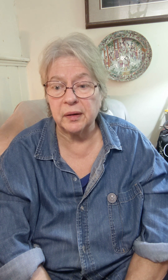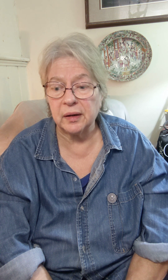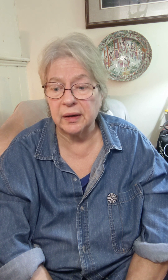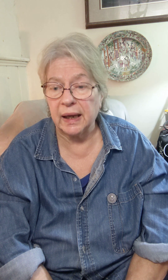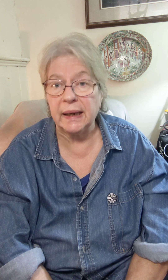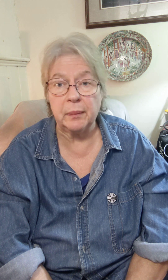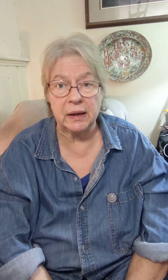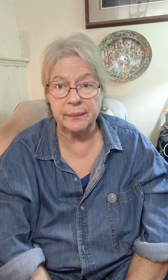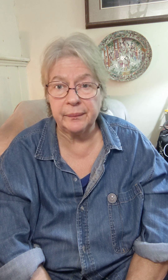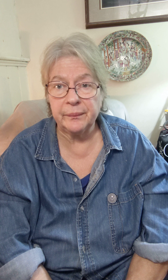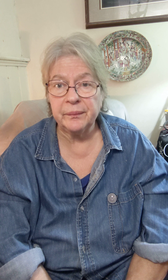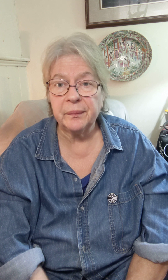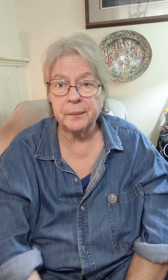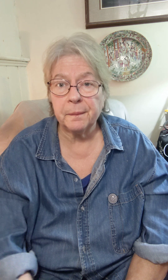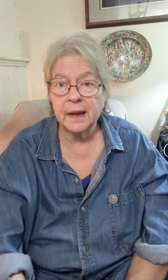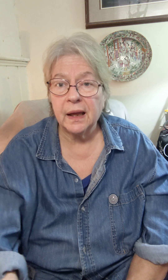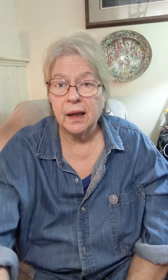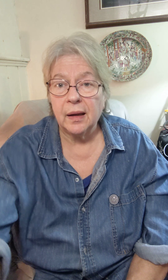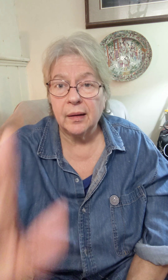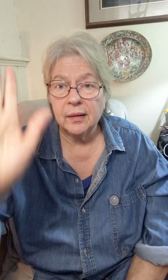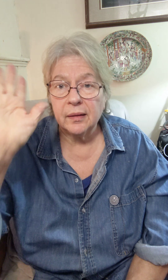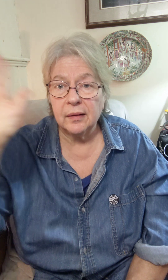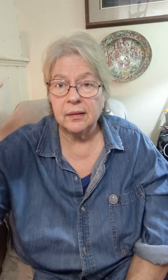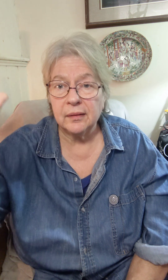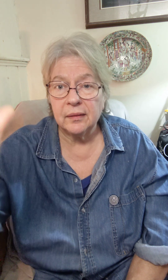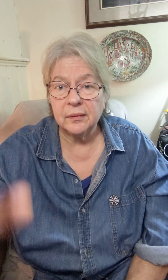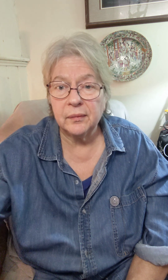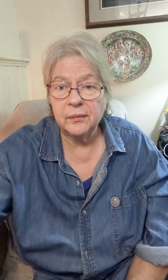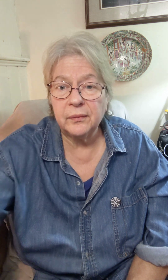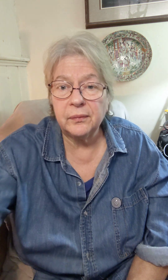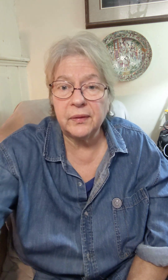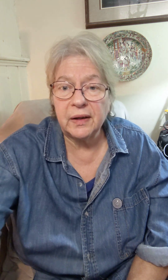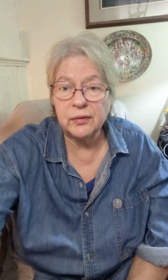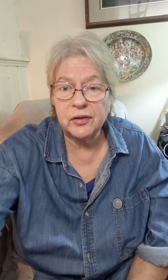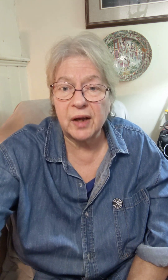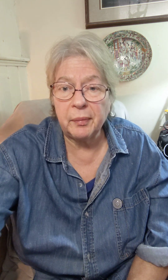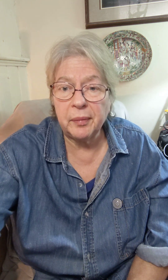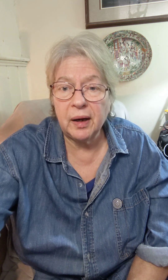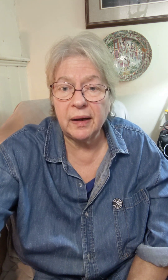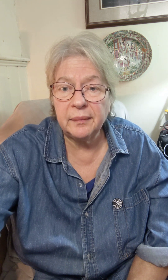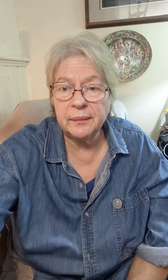any minute. Thanks for stopping by.